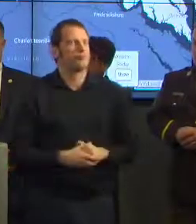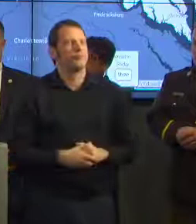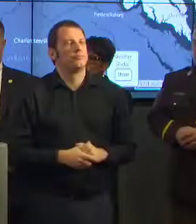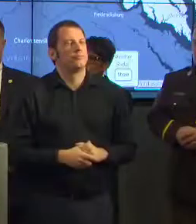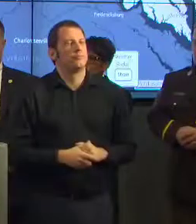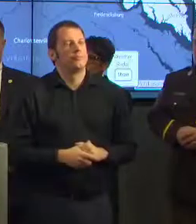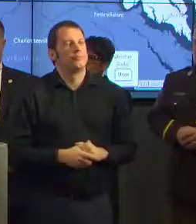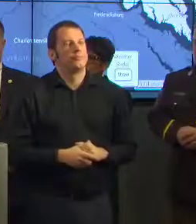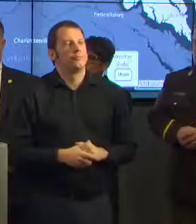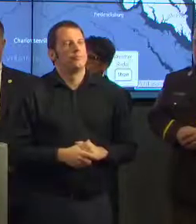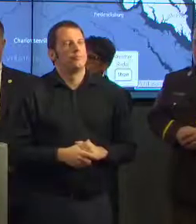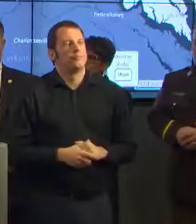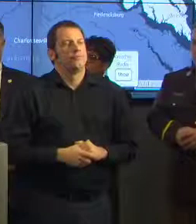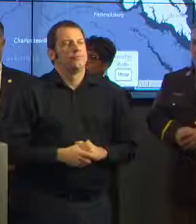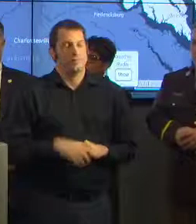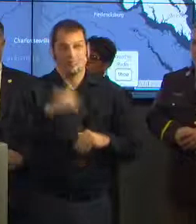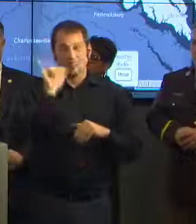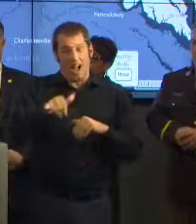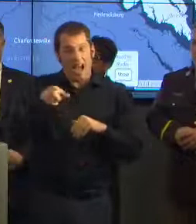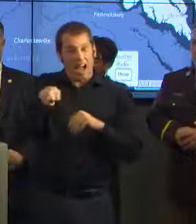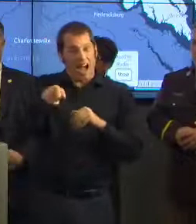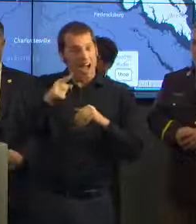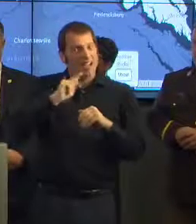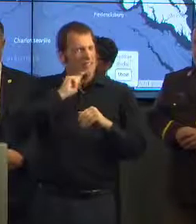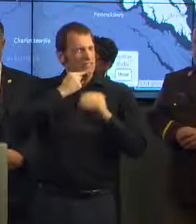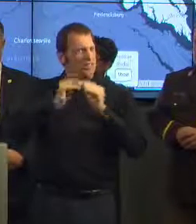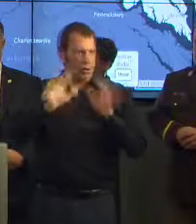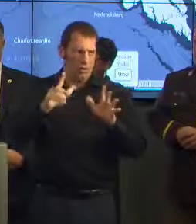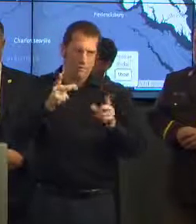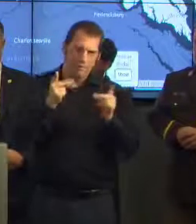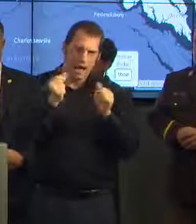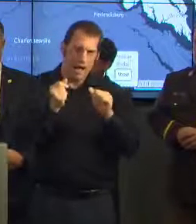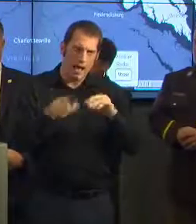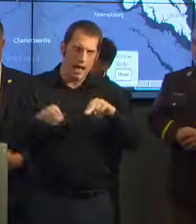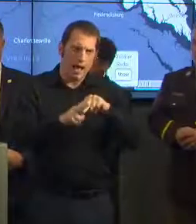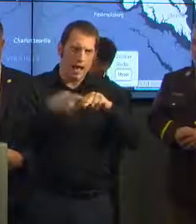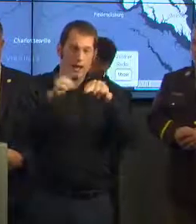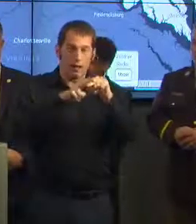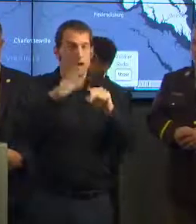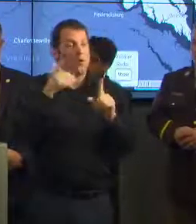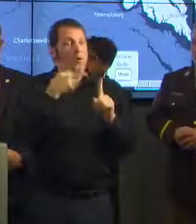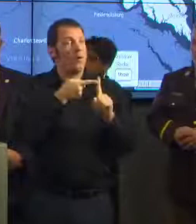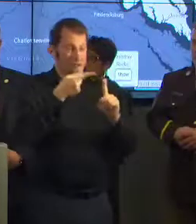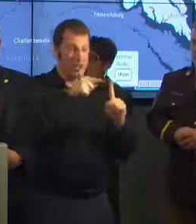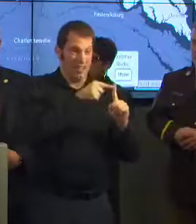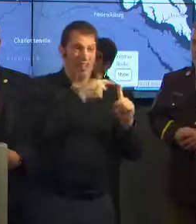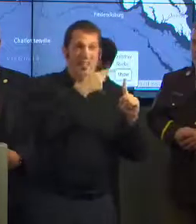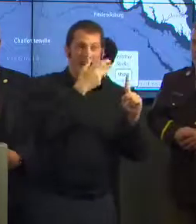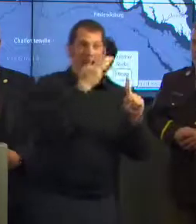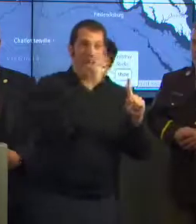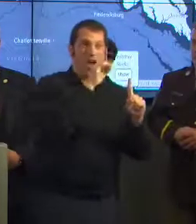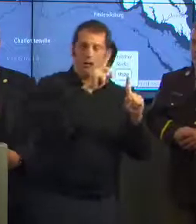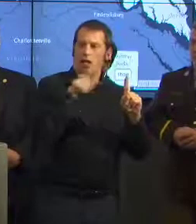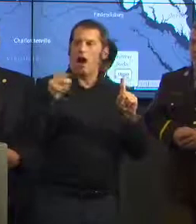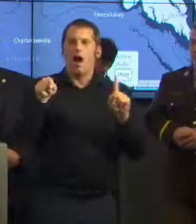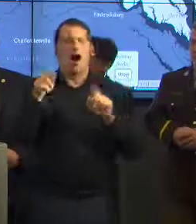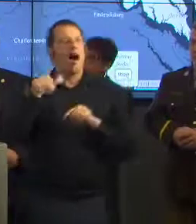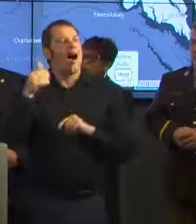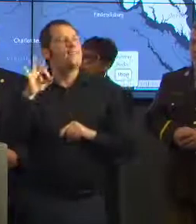the introduction of fentanyl, which is 100 times more powerful and is far more